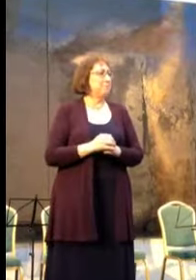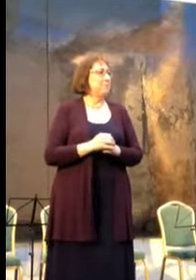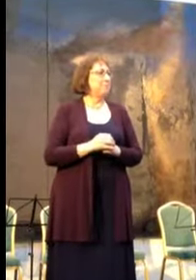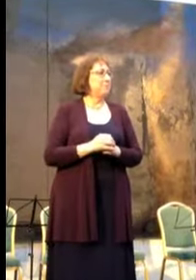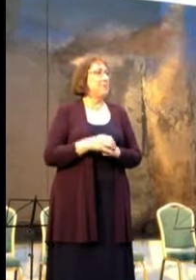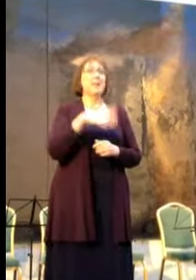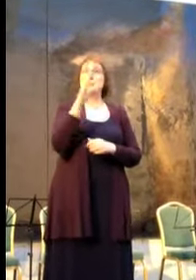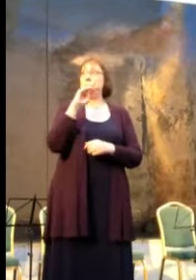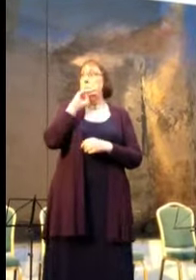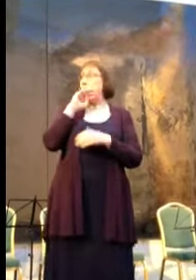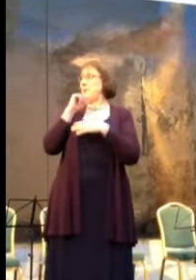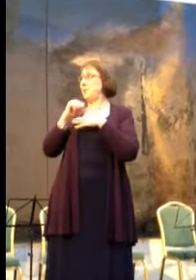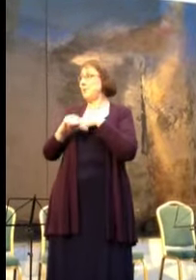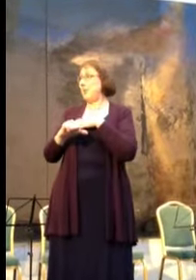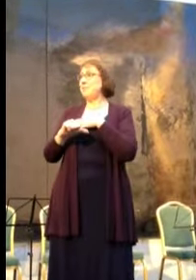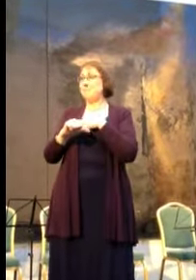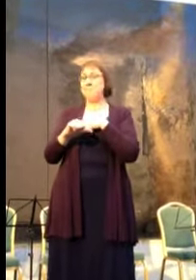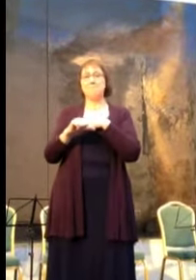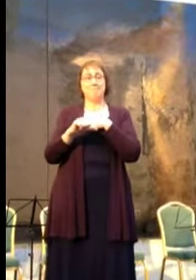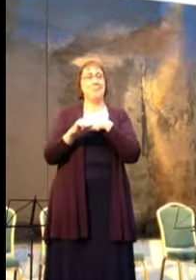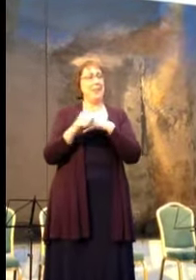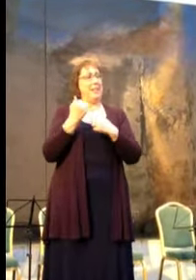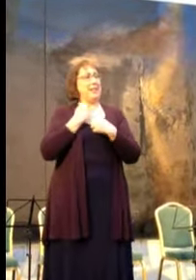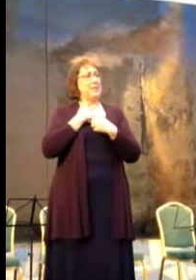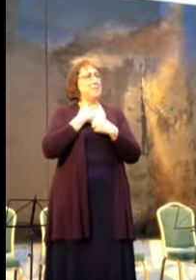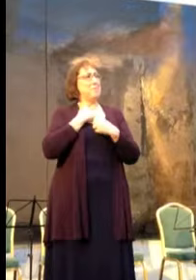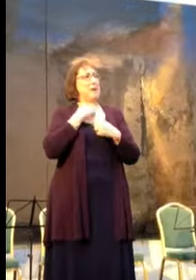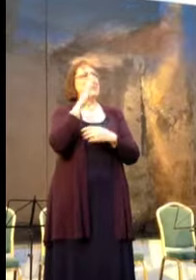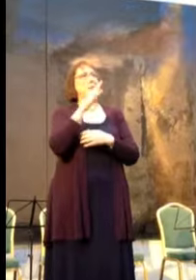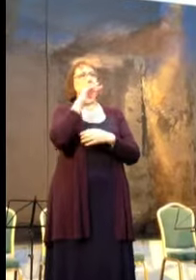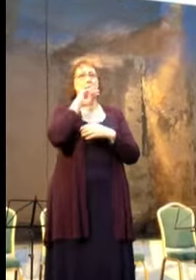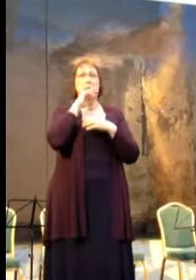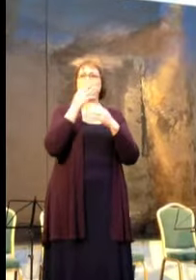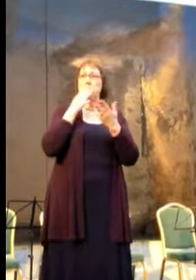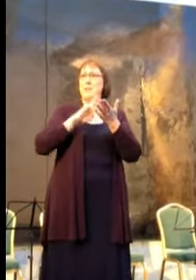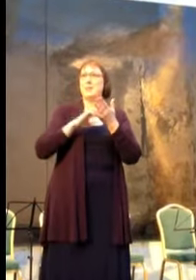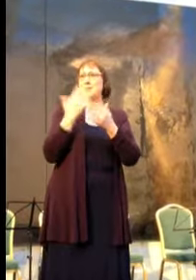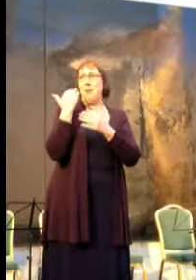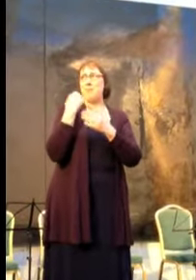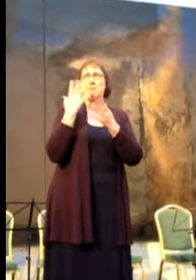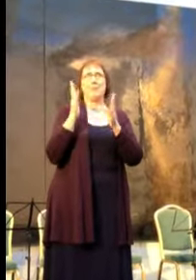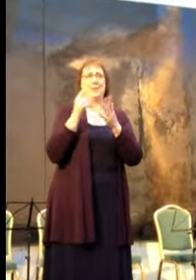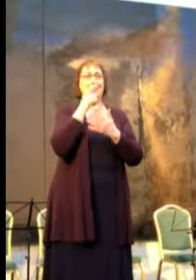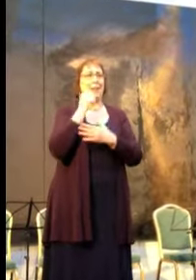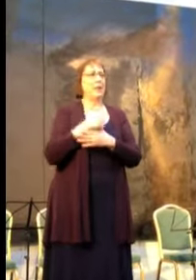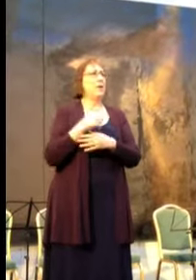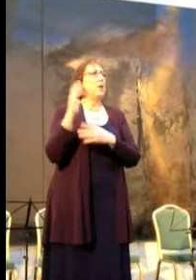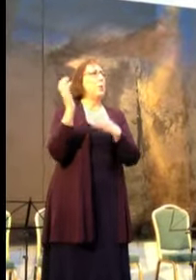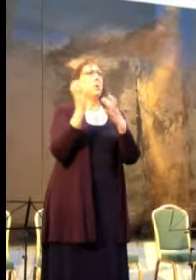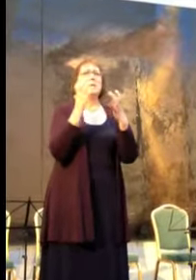St. Patrick's Day has already, in my St. Patrick's Day message, said we celebrate a